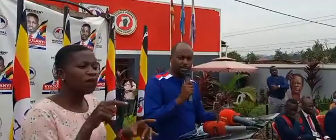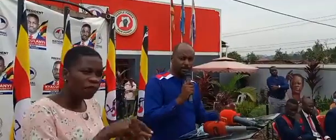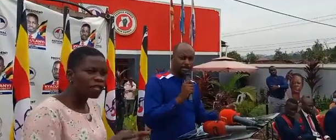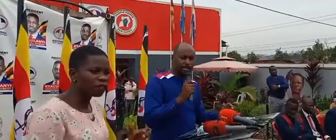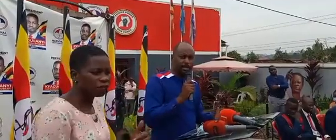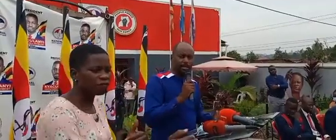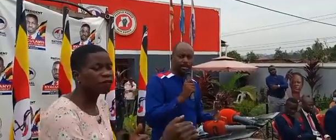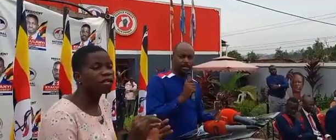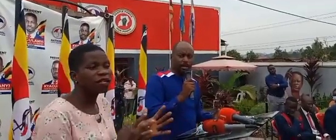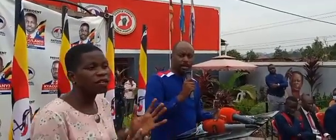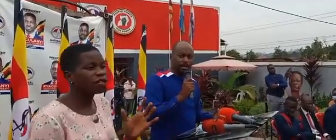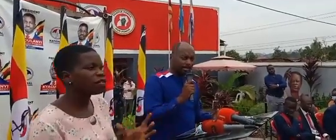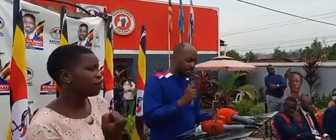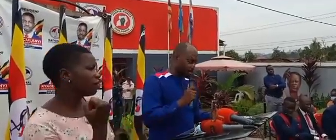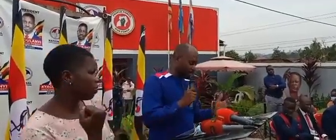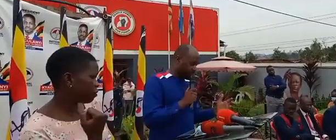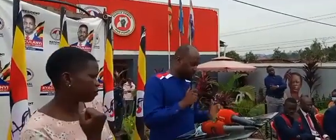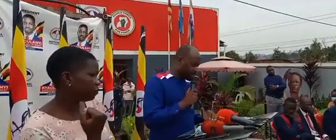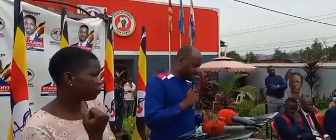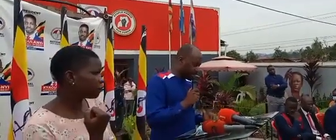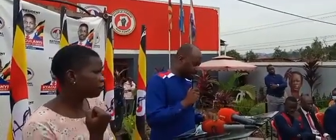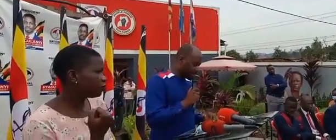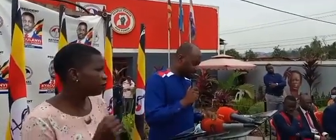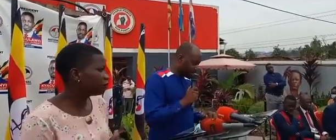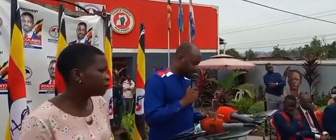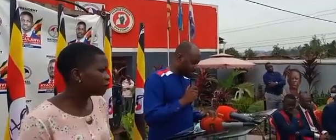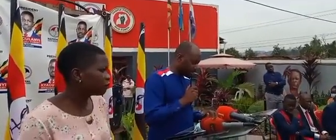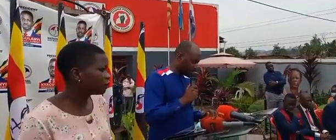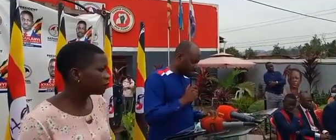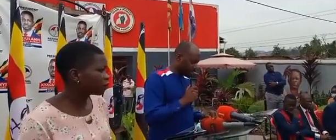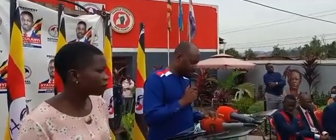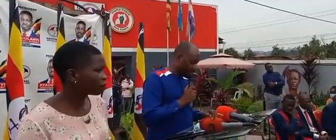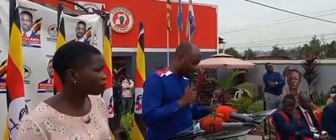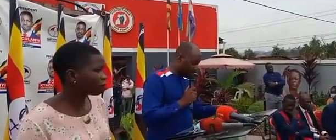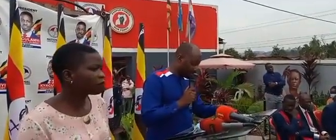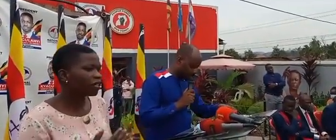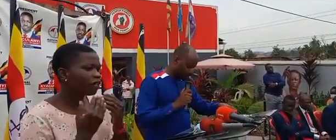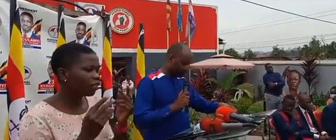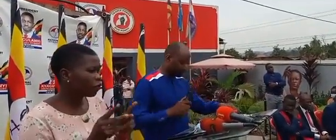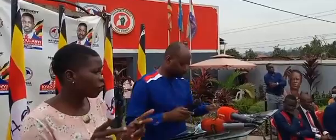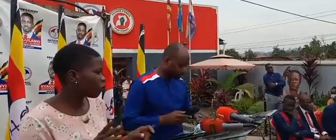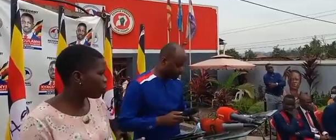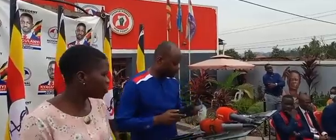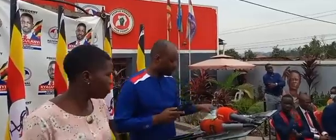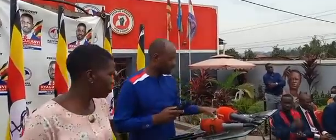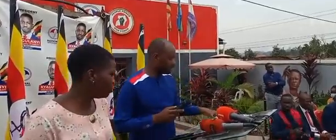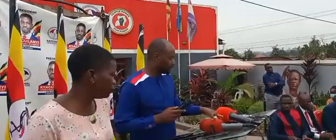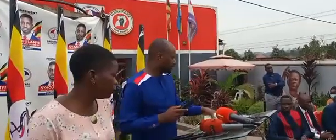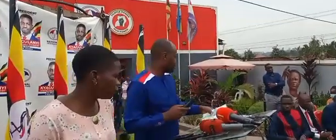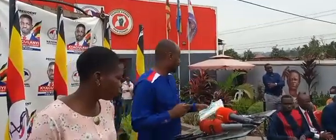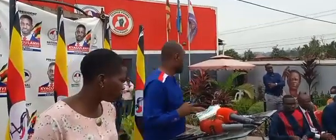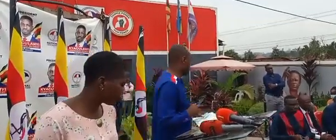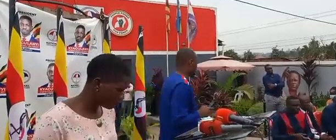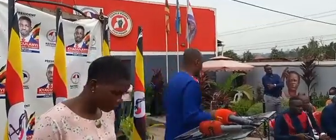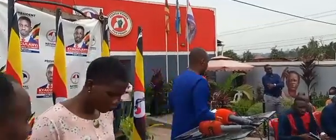bafunako kye balya ate famili zaabwe basobole ozimirizaako. Mwebalinnyo.